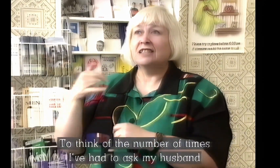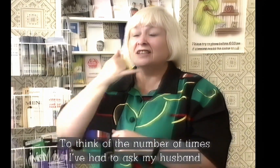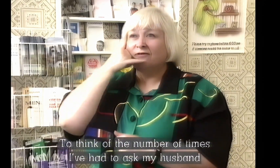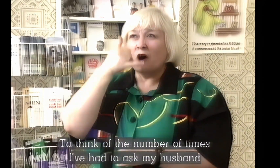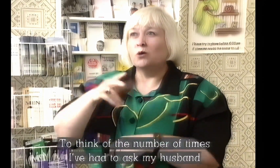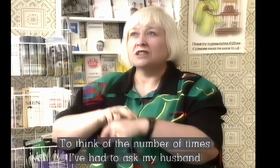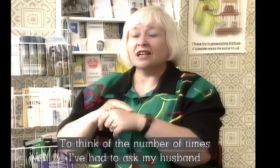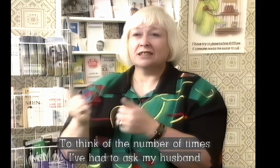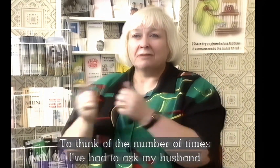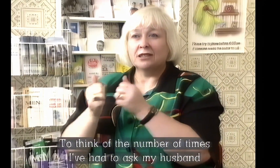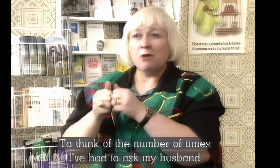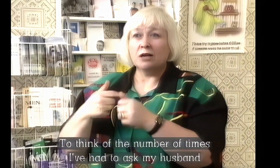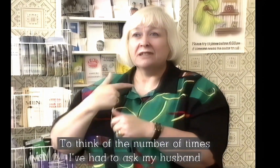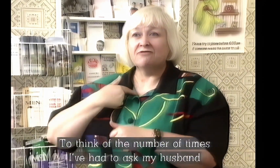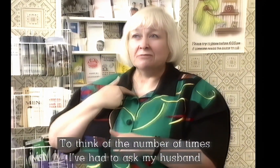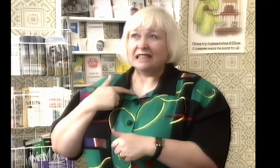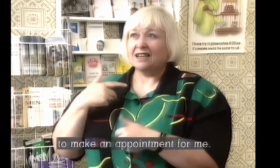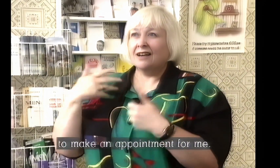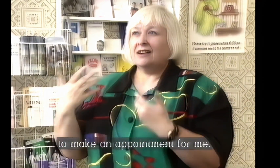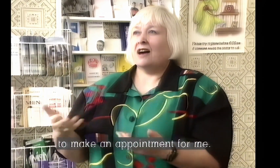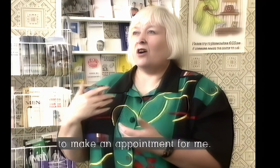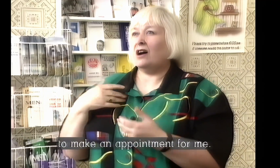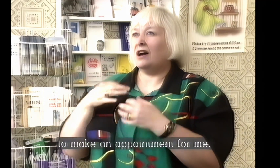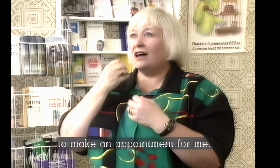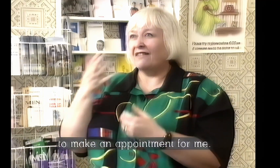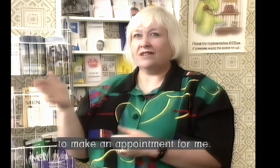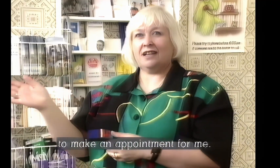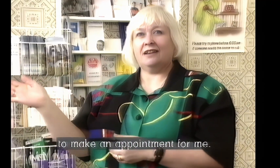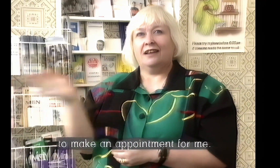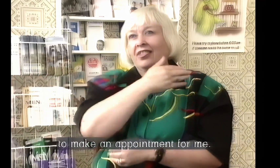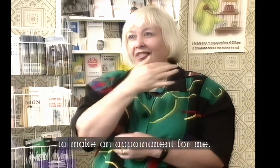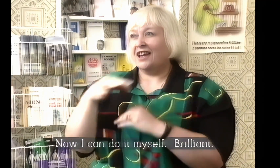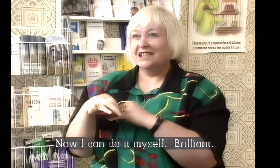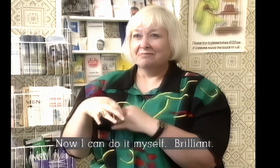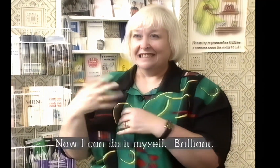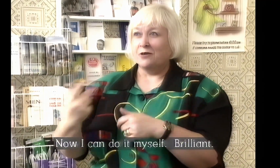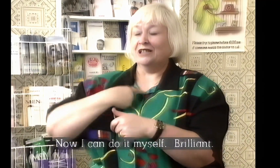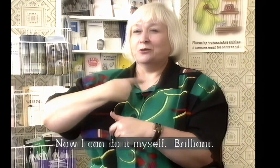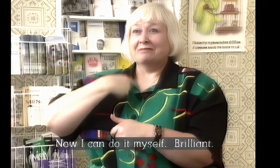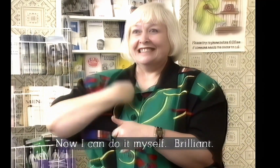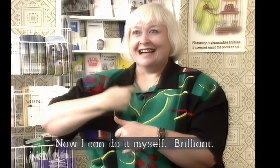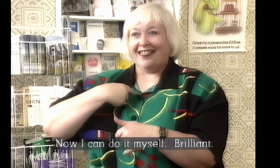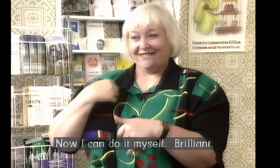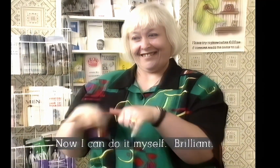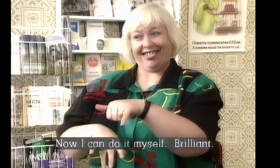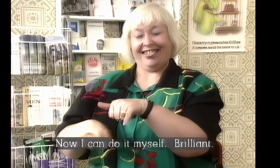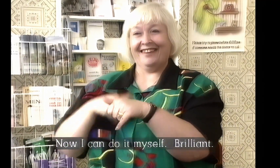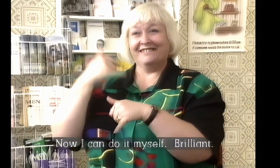of times I've had to ask my husband to make an appointment for me. Now I can just disregard him and do it all by